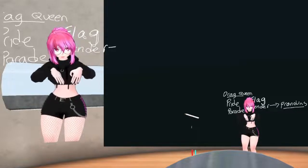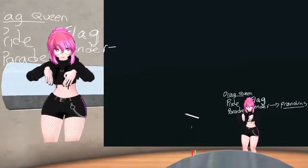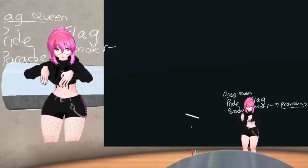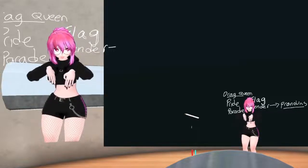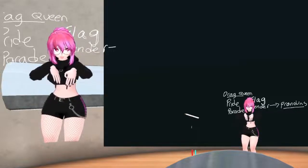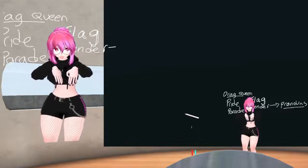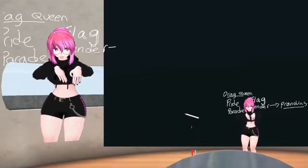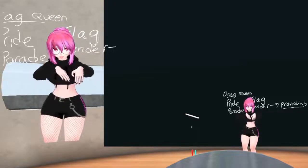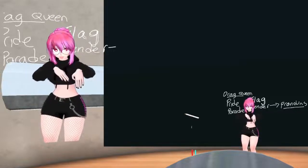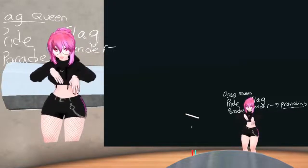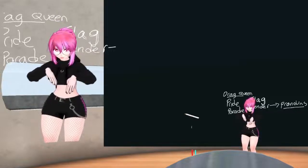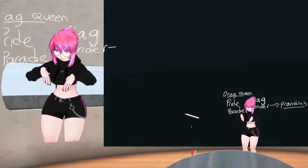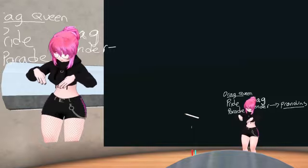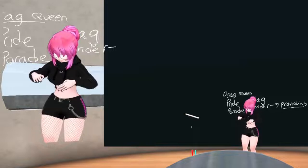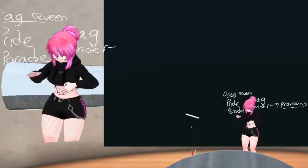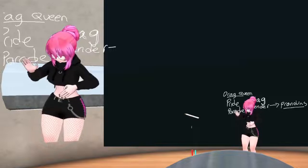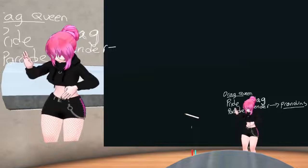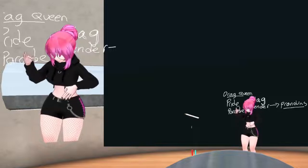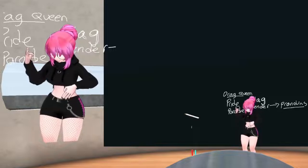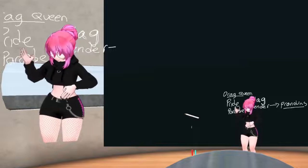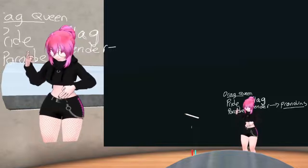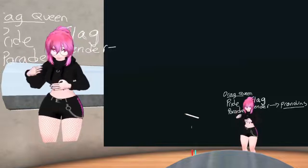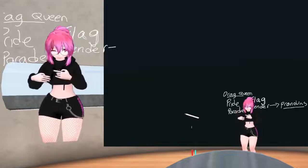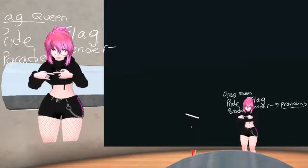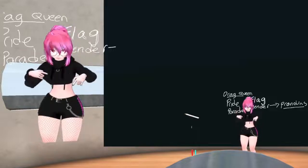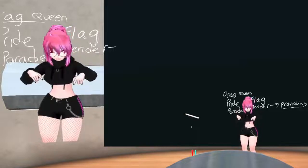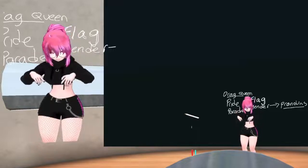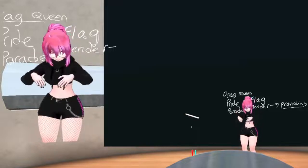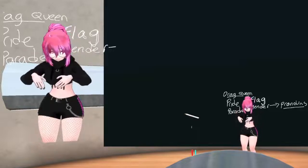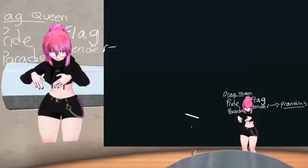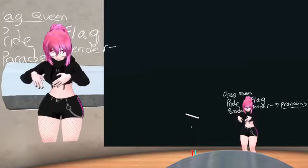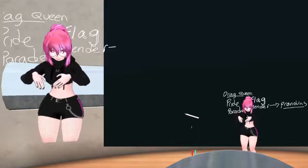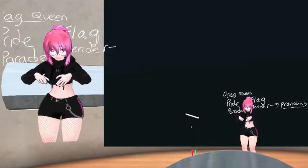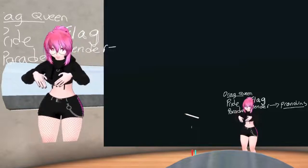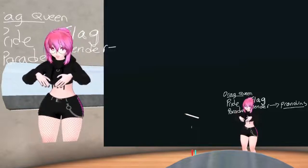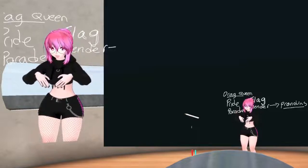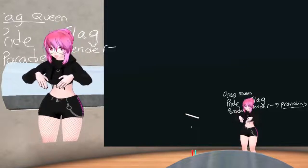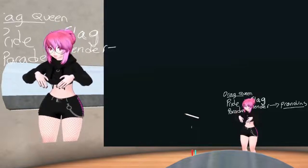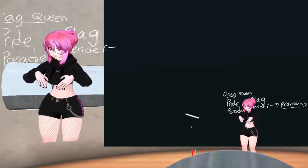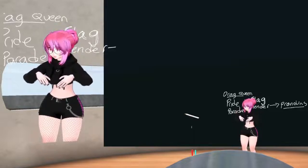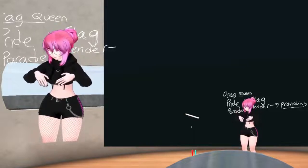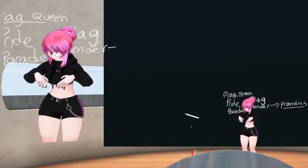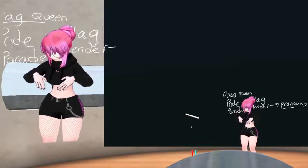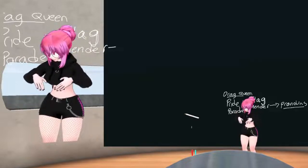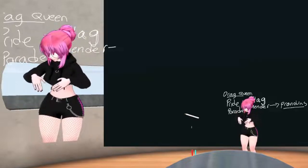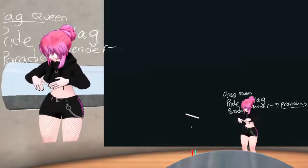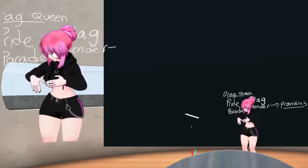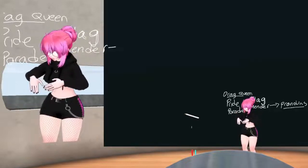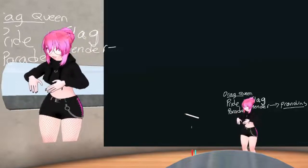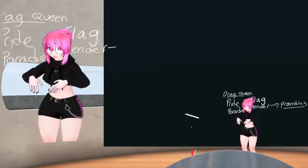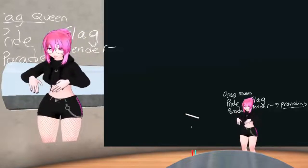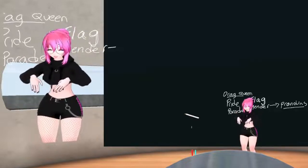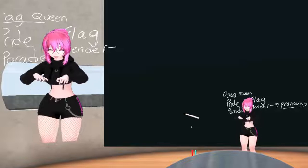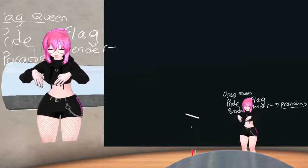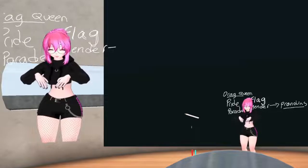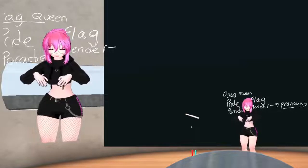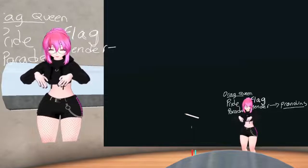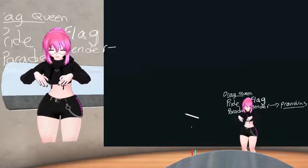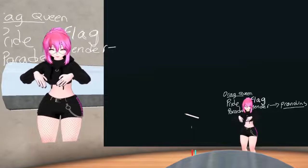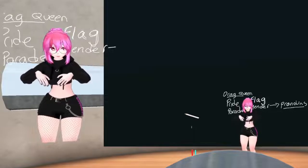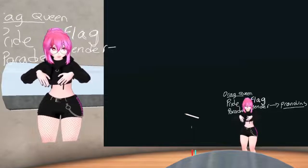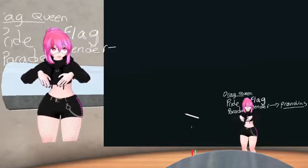shimmying and walking. It's funny because in French Sign Language, I'm pretty sure this actually means, I forget the word in English, but it's